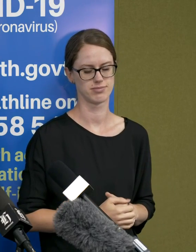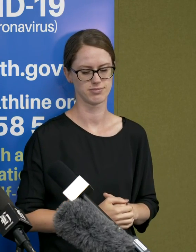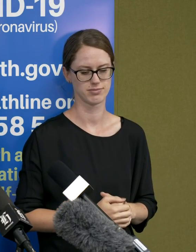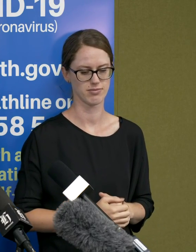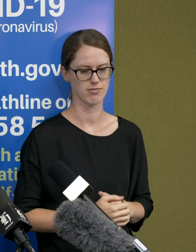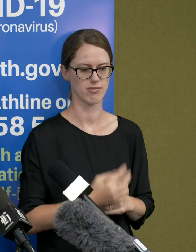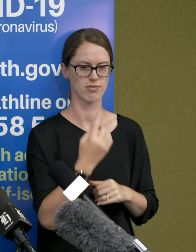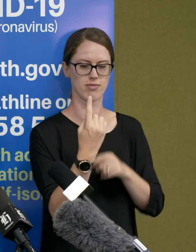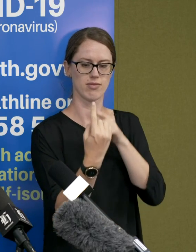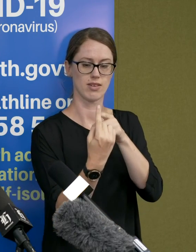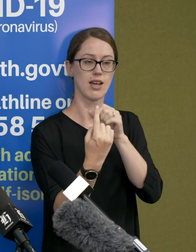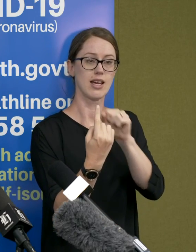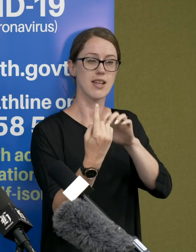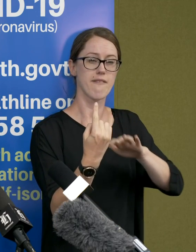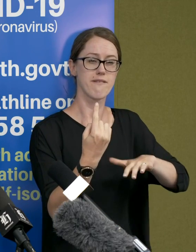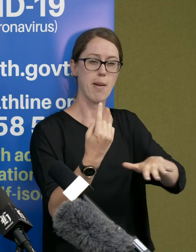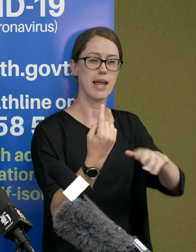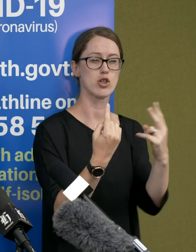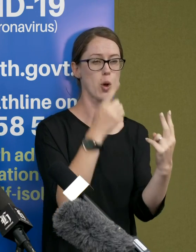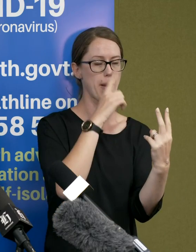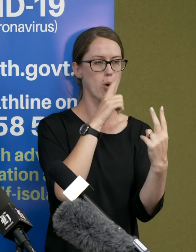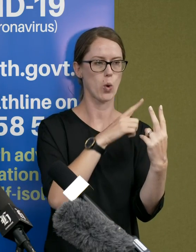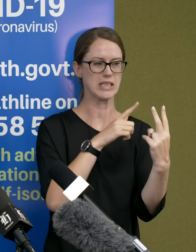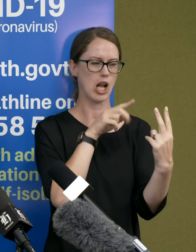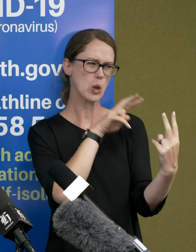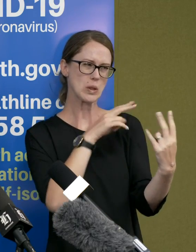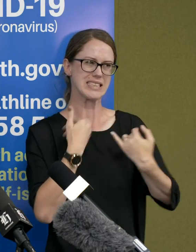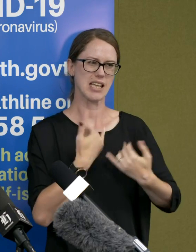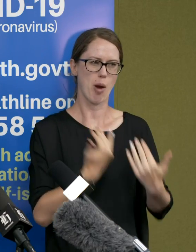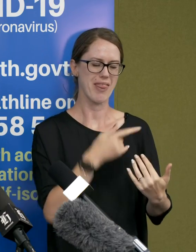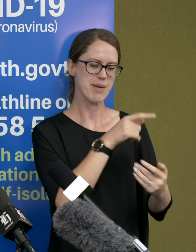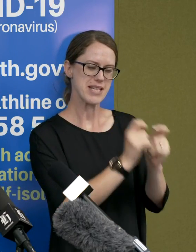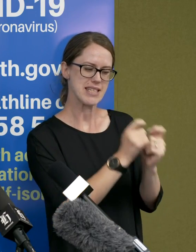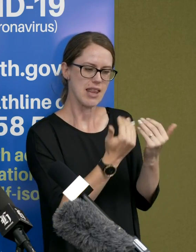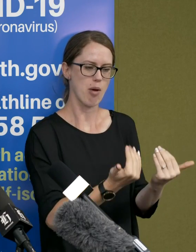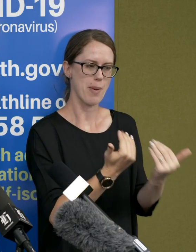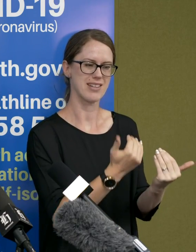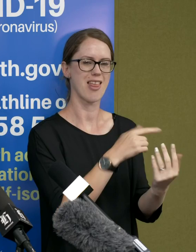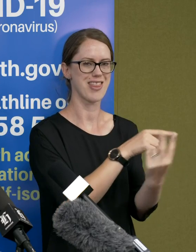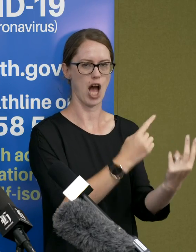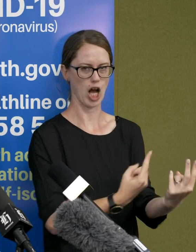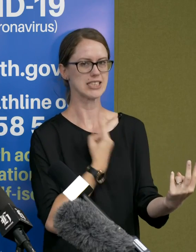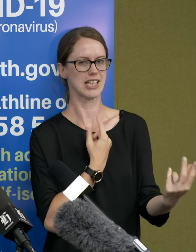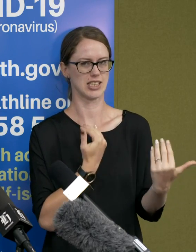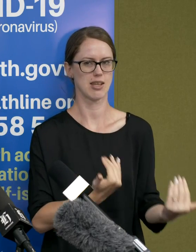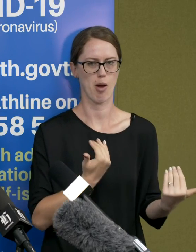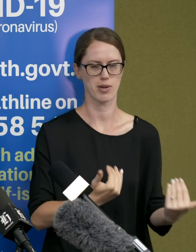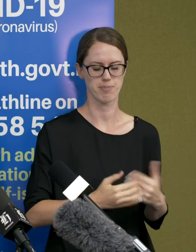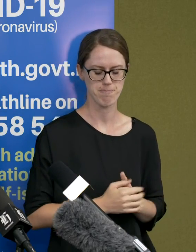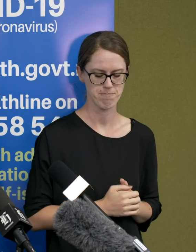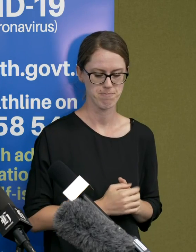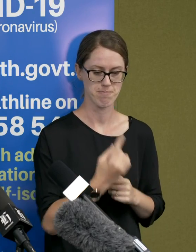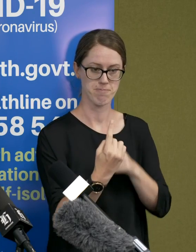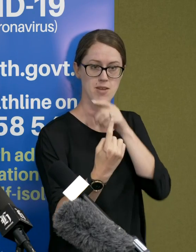2 family members who have symptoms are currently being tested and are in self-isolation. The